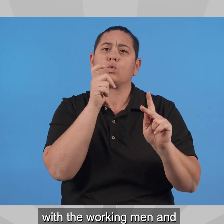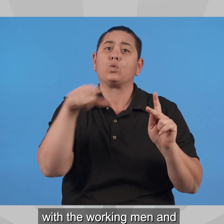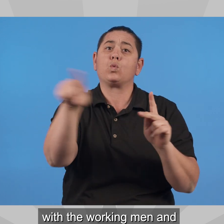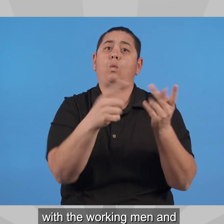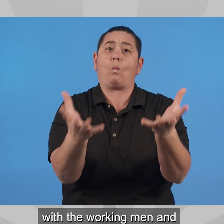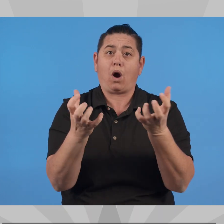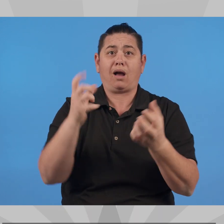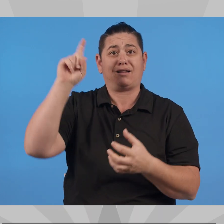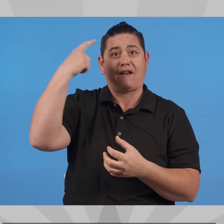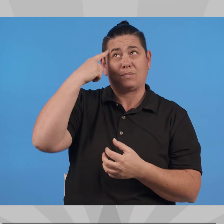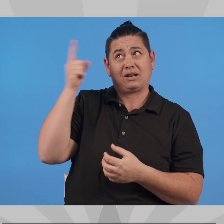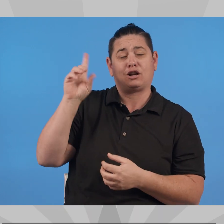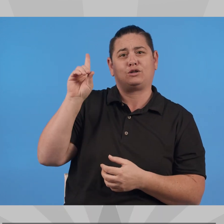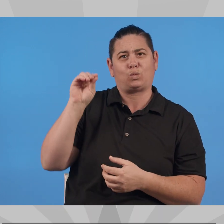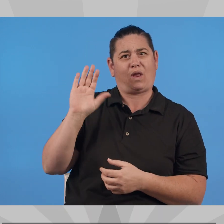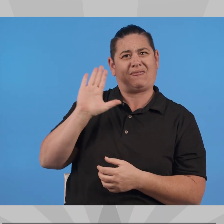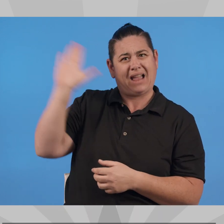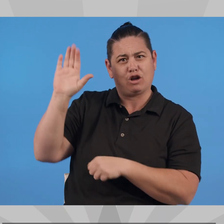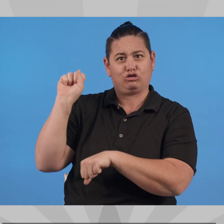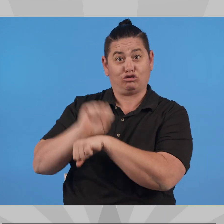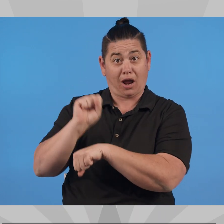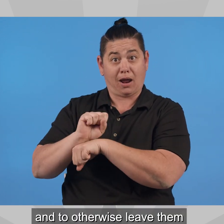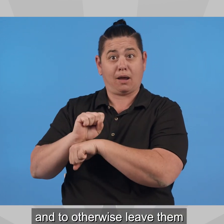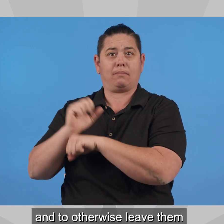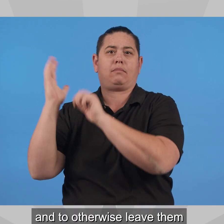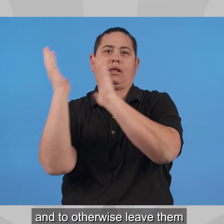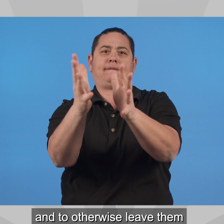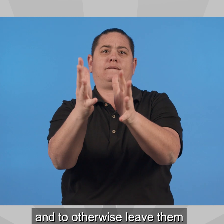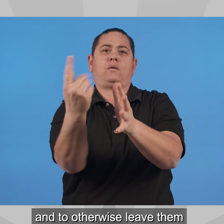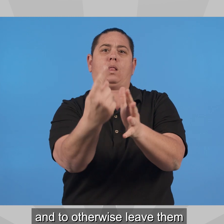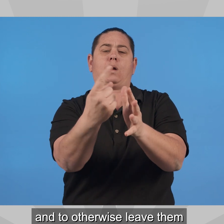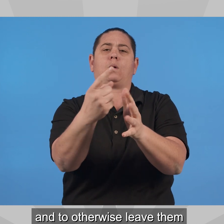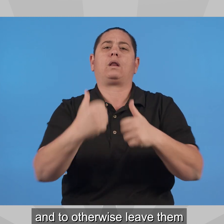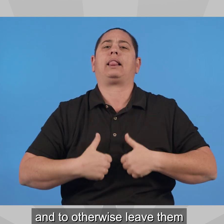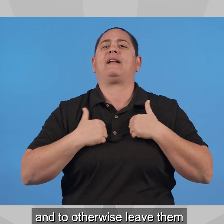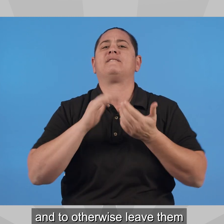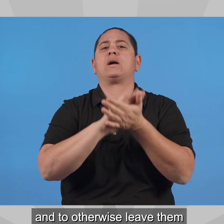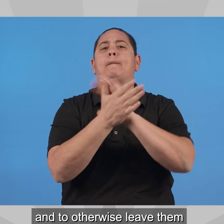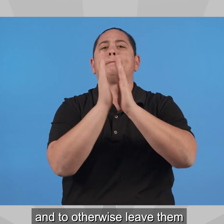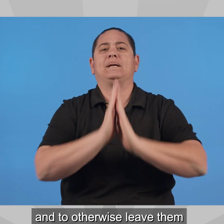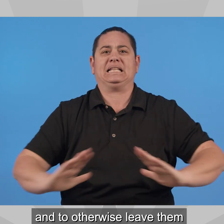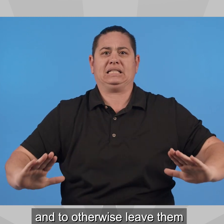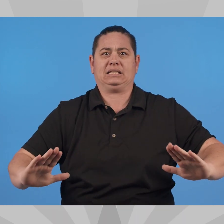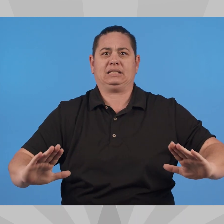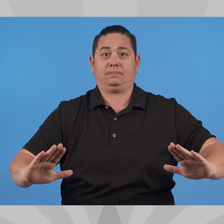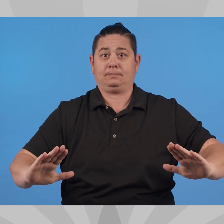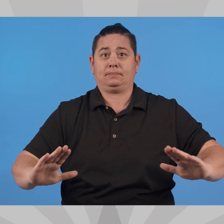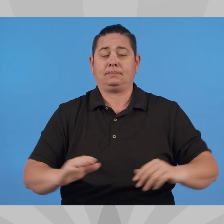women of this country who want their government to do its job and to otherwise leave them alone to live in